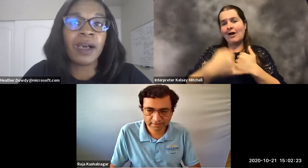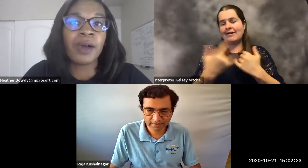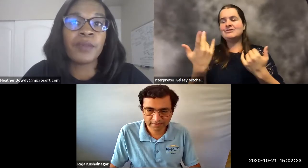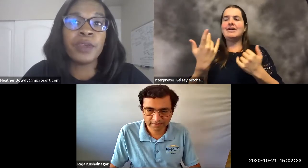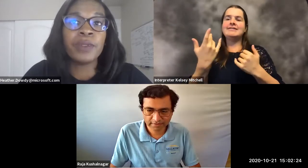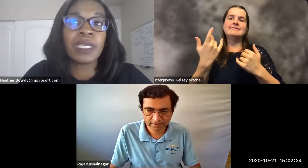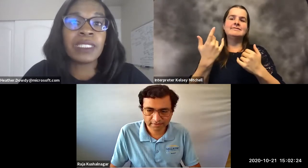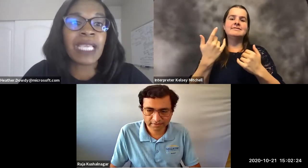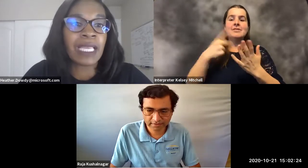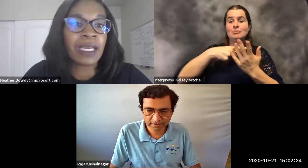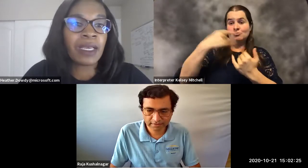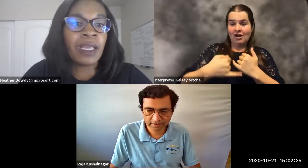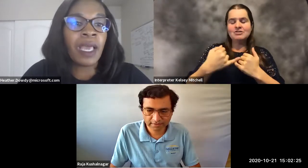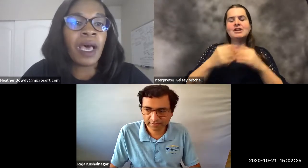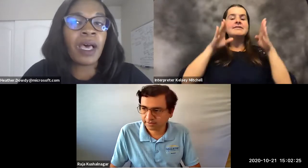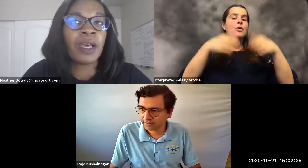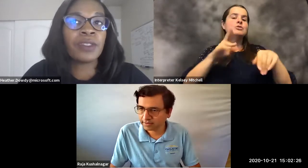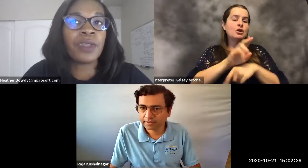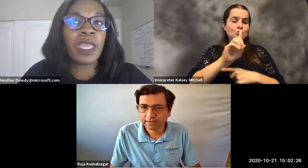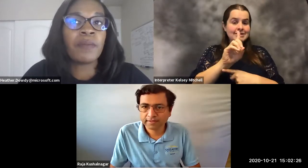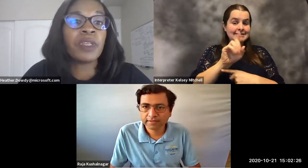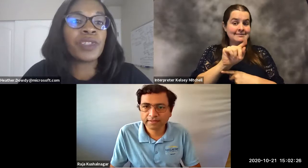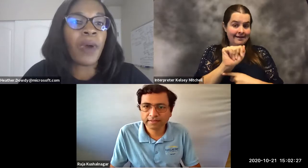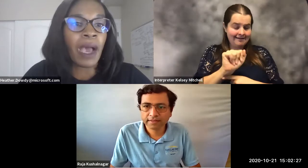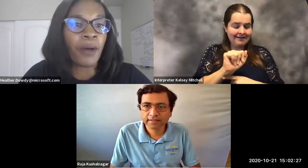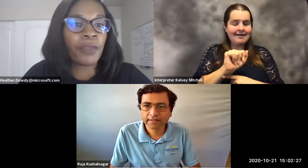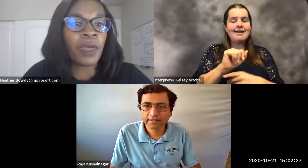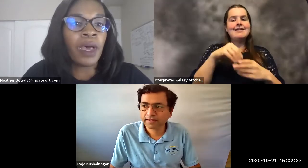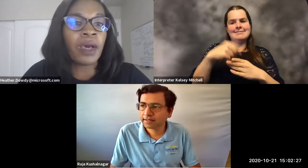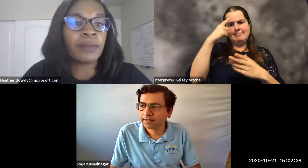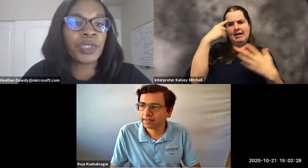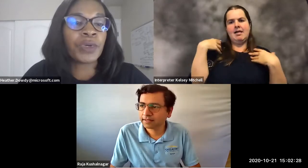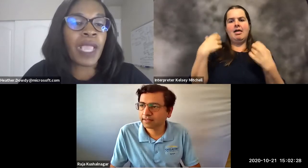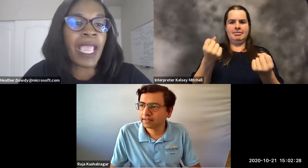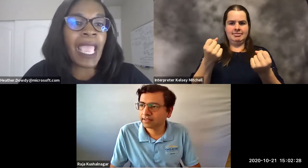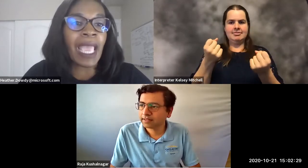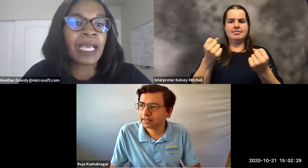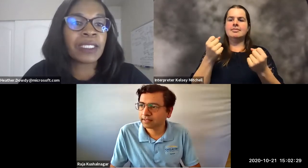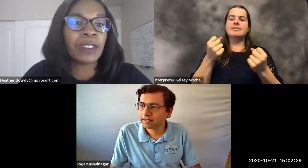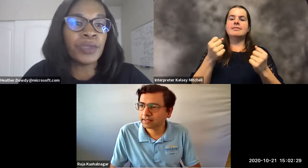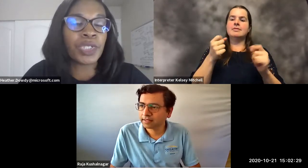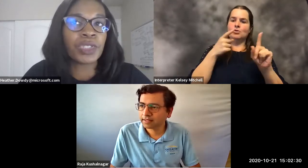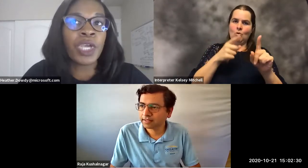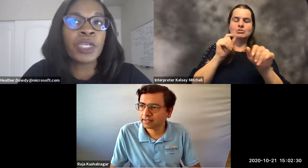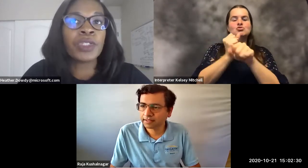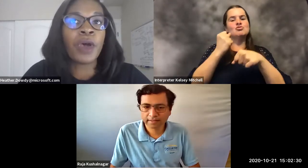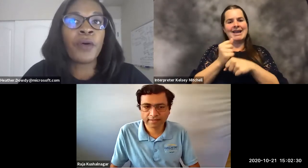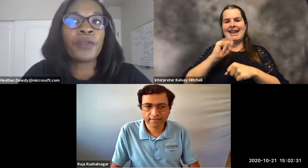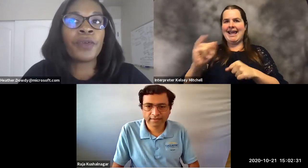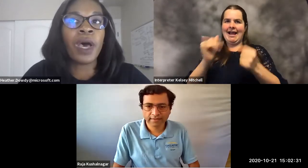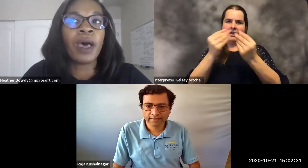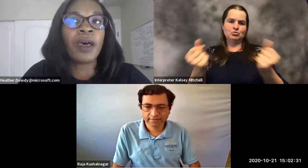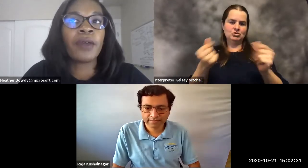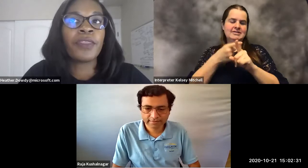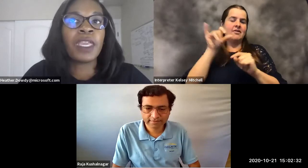at using data in mental health to create AI solutions.